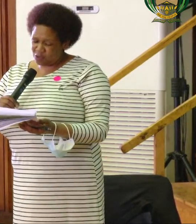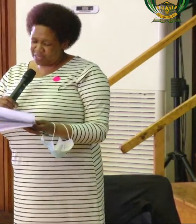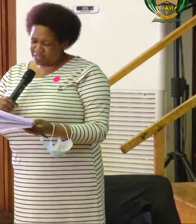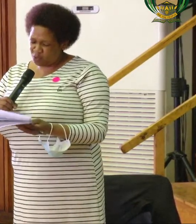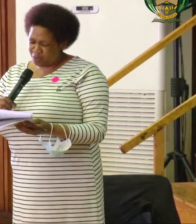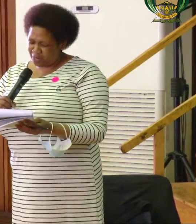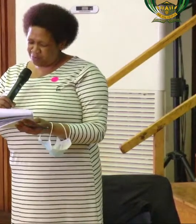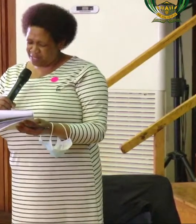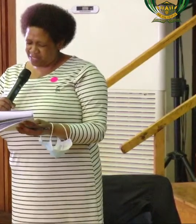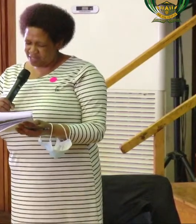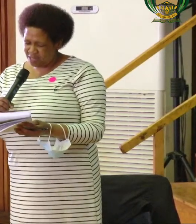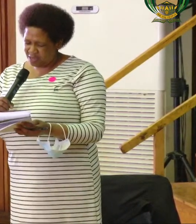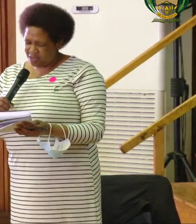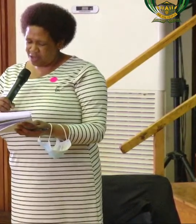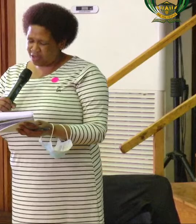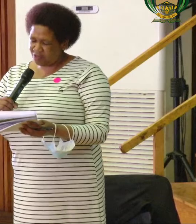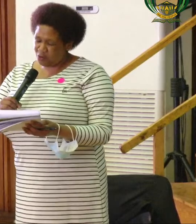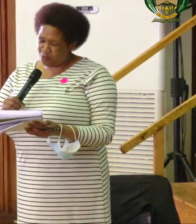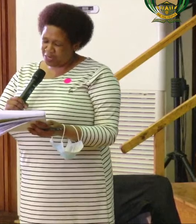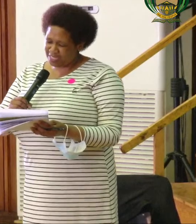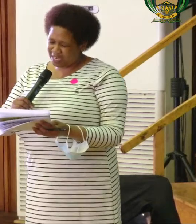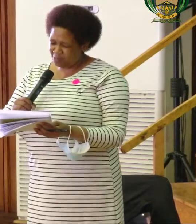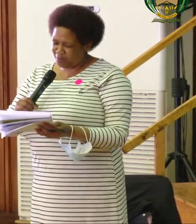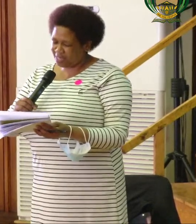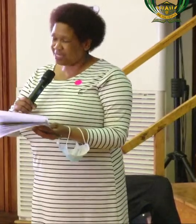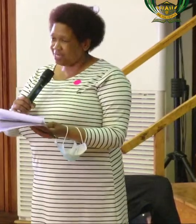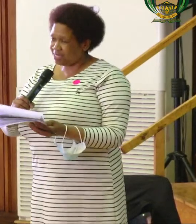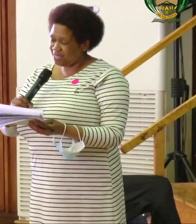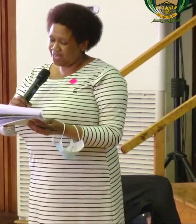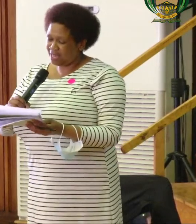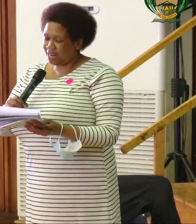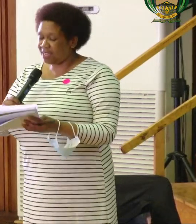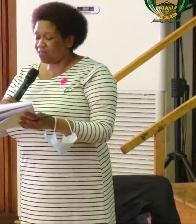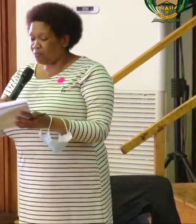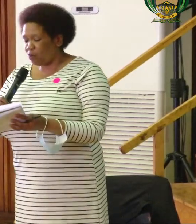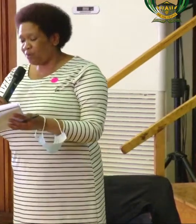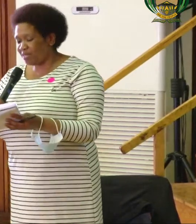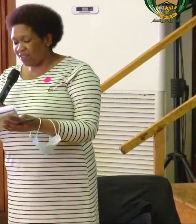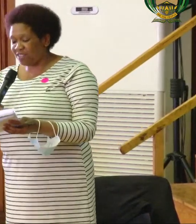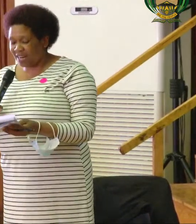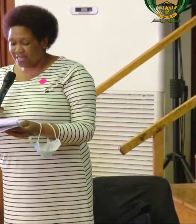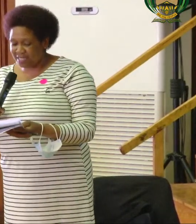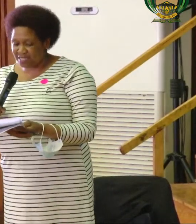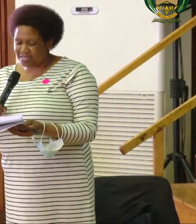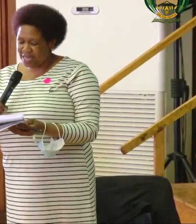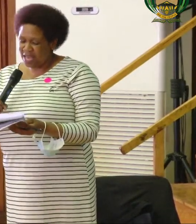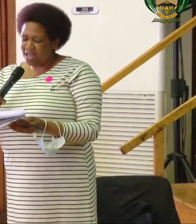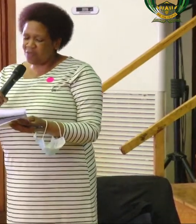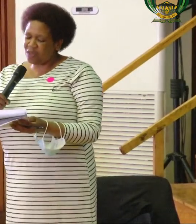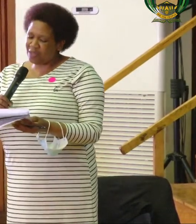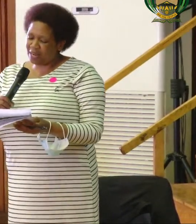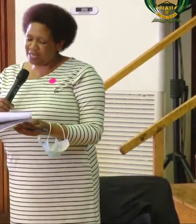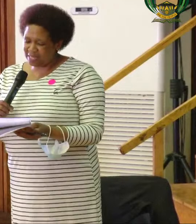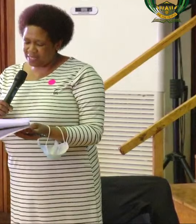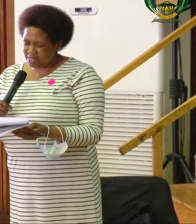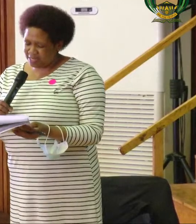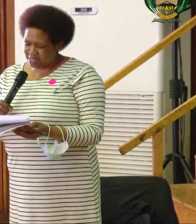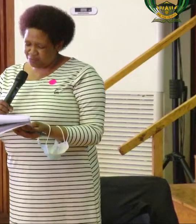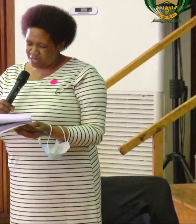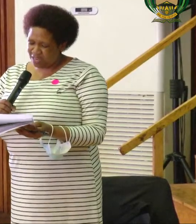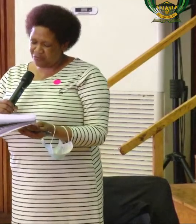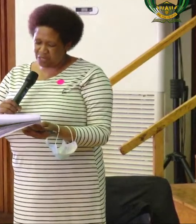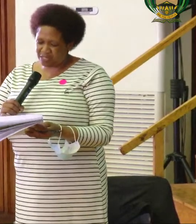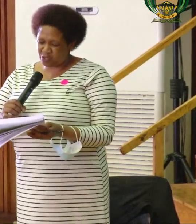license to get into parliament for political parties like the proper driving license, and then the license